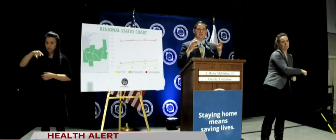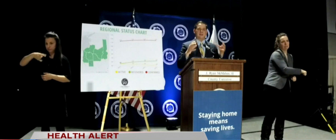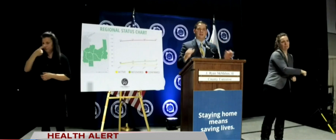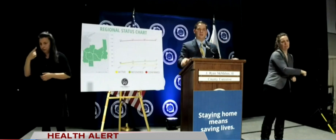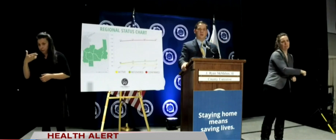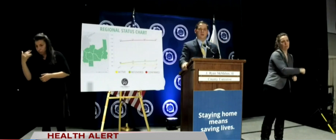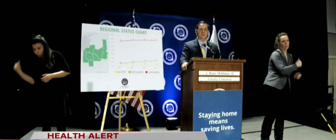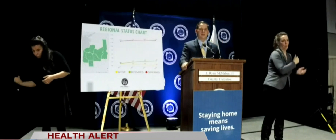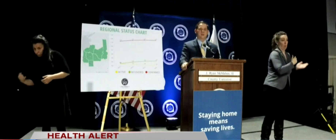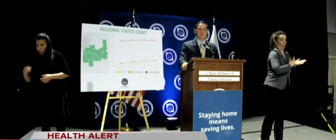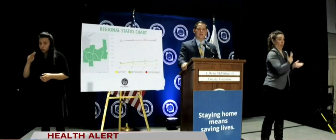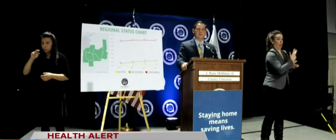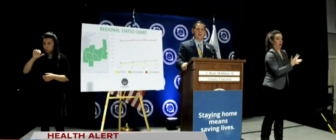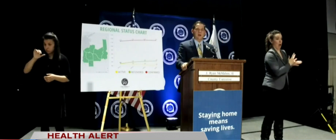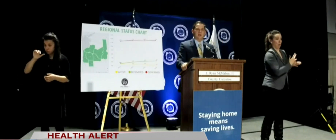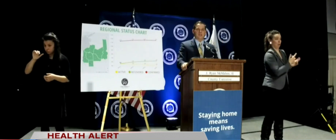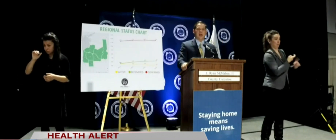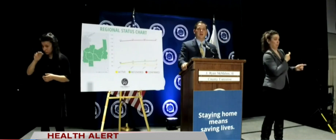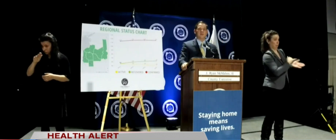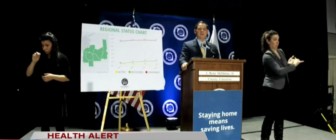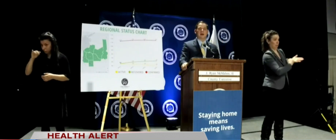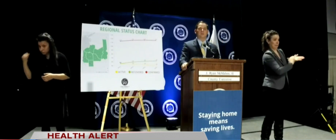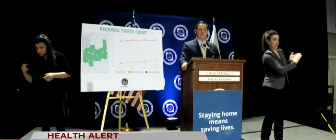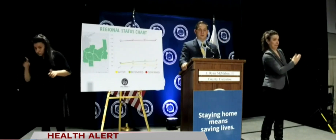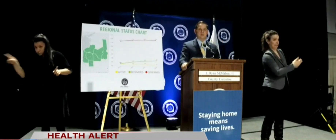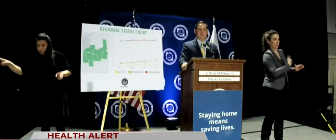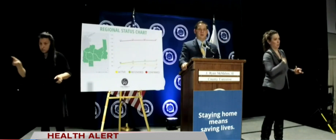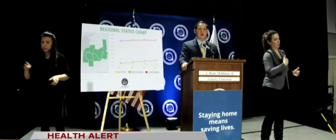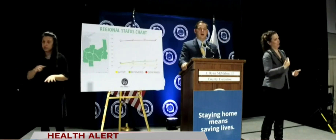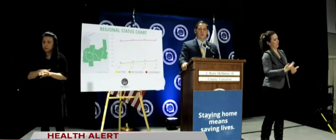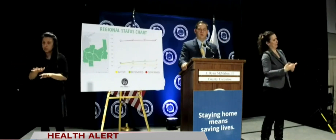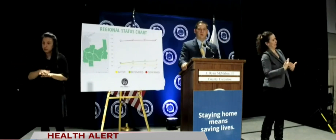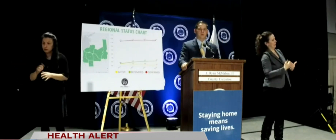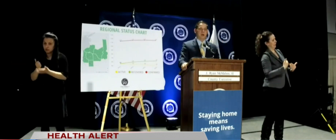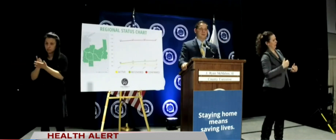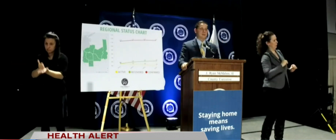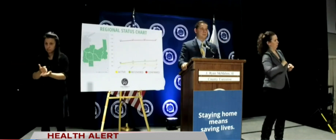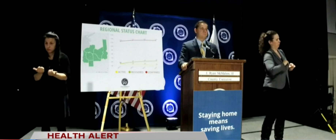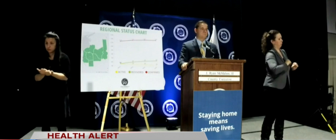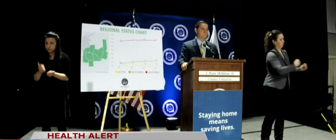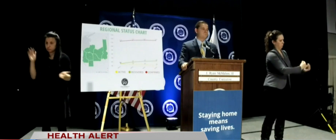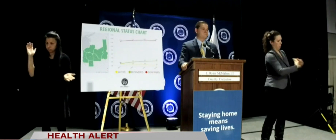of protected in the middle of the state too. Our geography has helped us within this